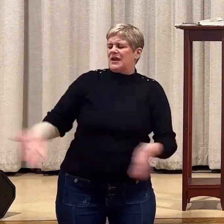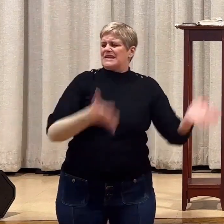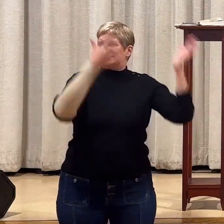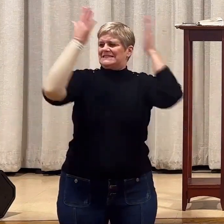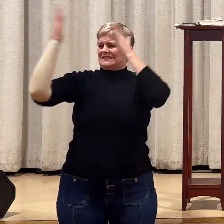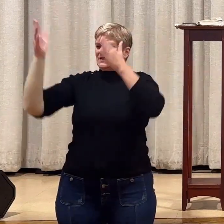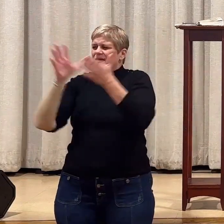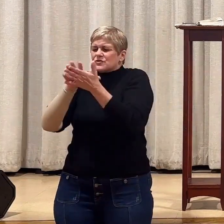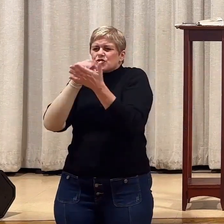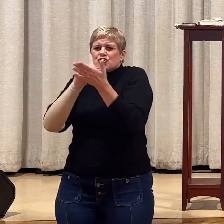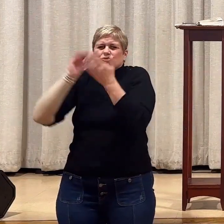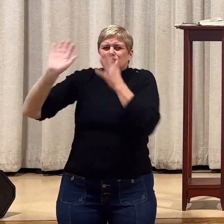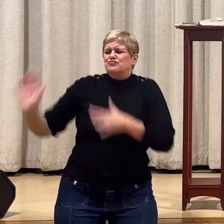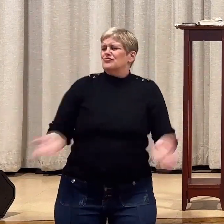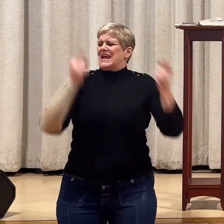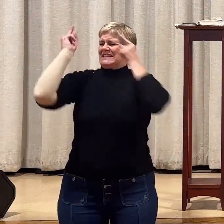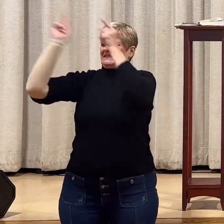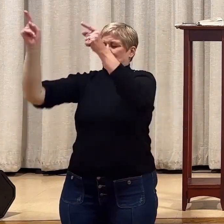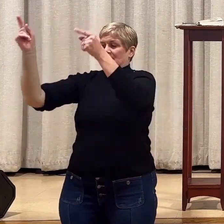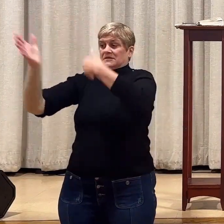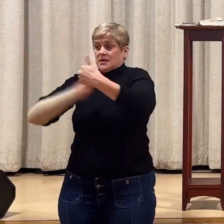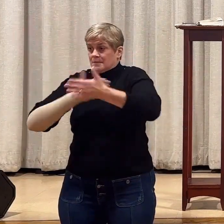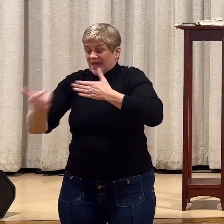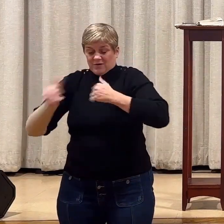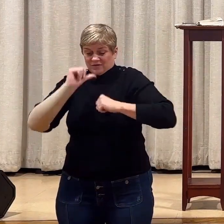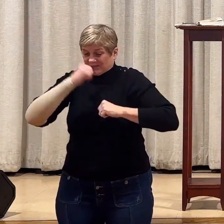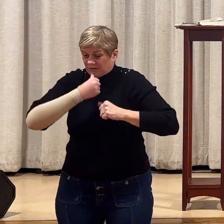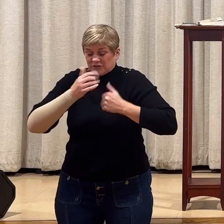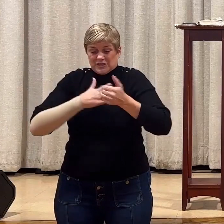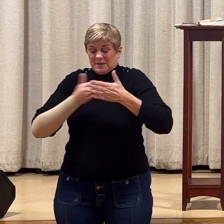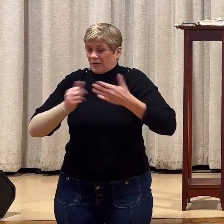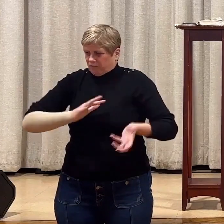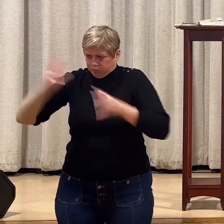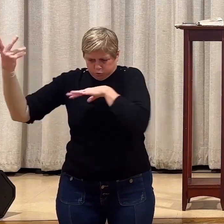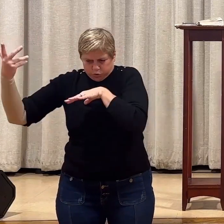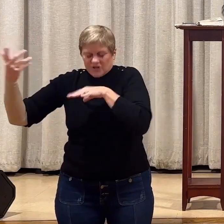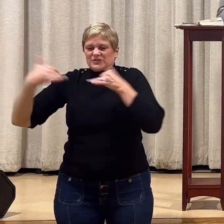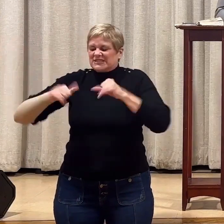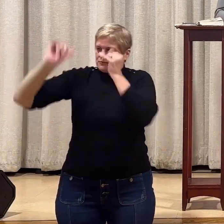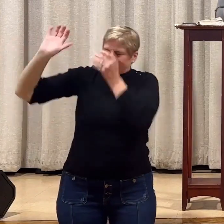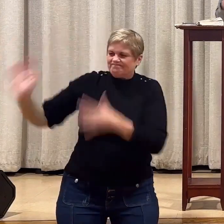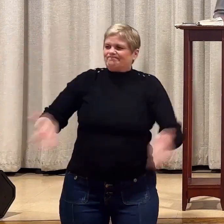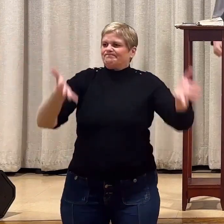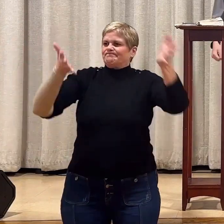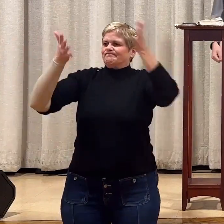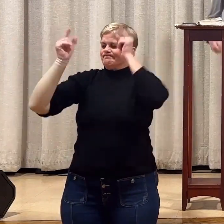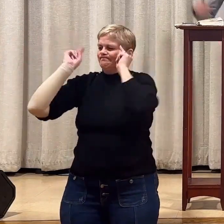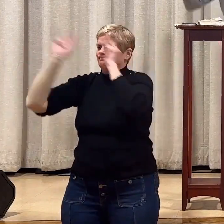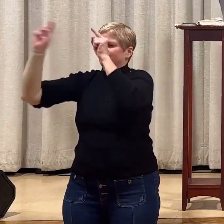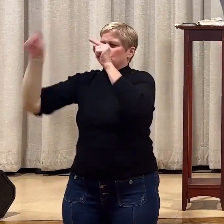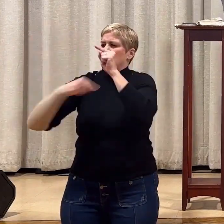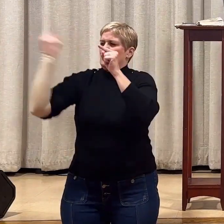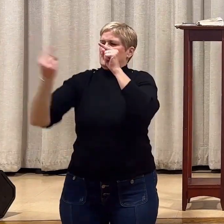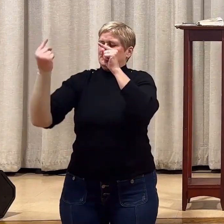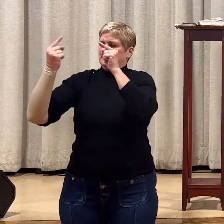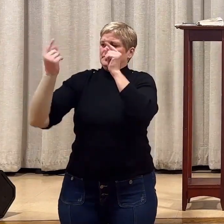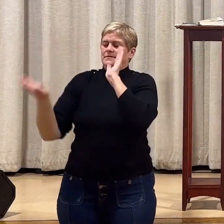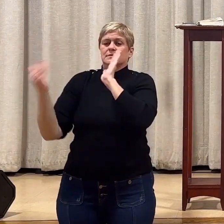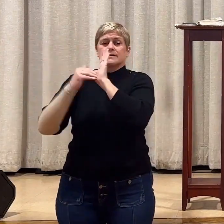We got to learn to praise God even in the suffering. Paul said, rejoice in the Lord always. Again, I will say